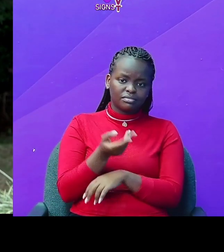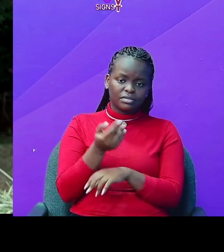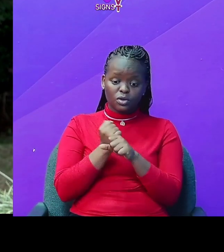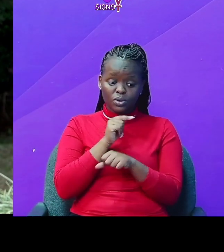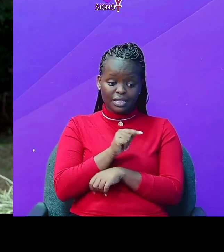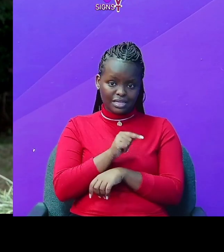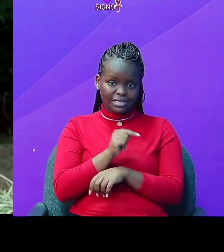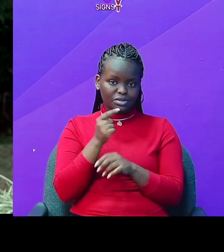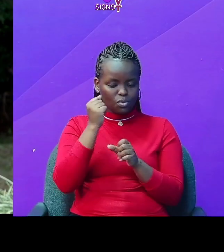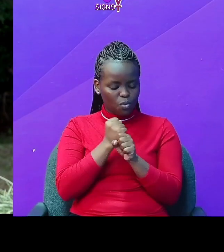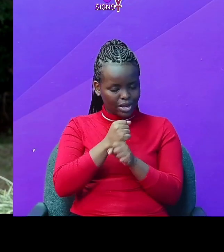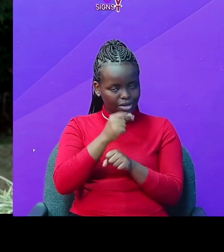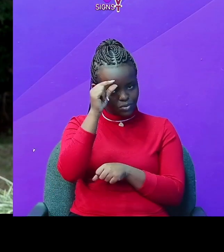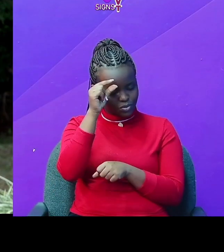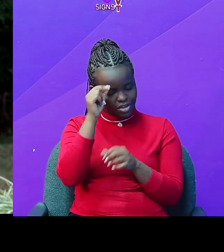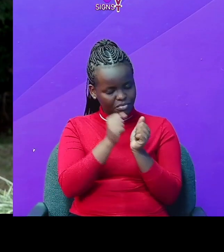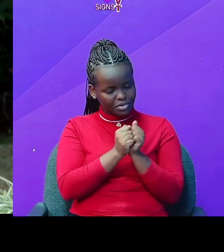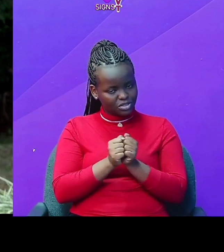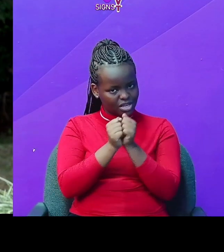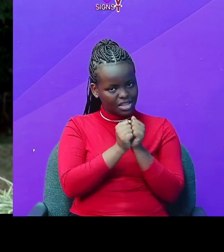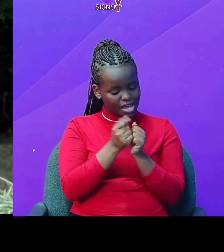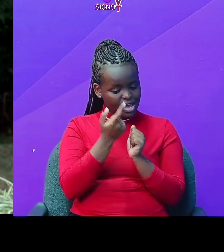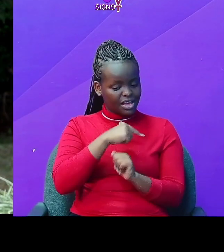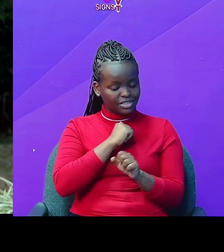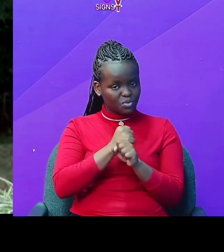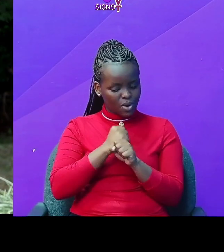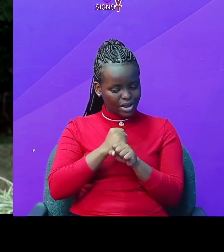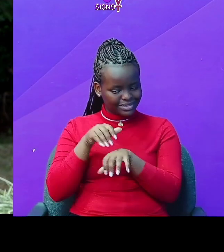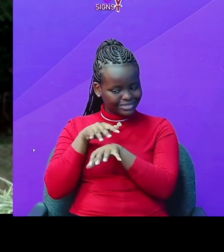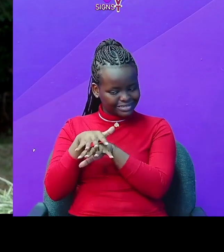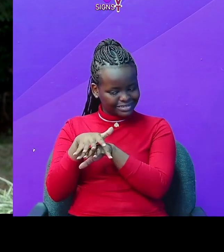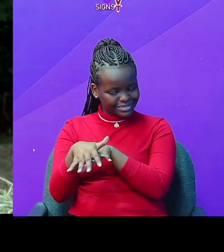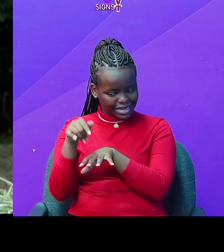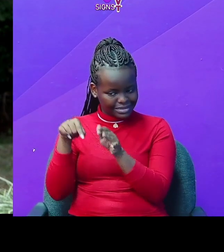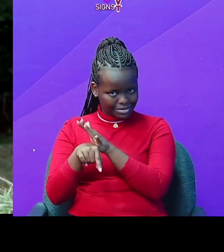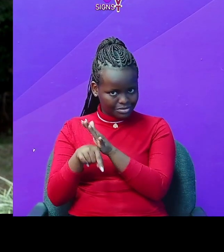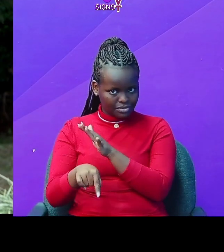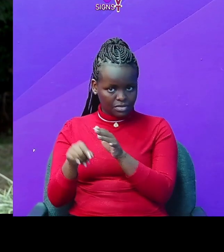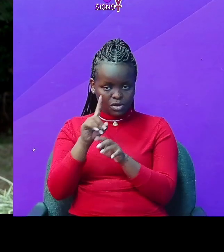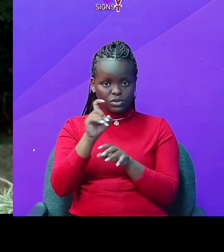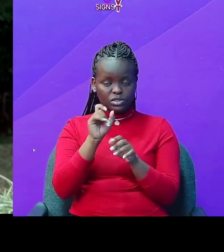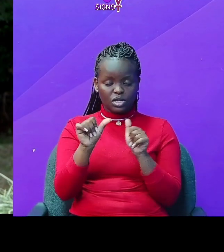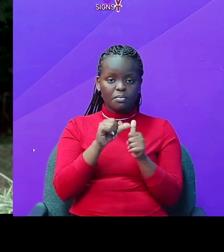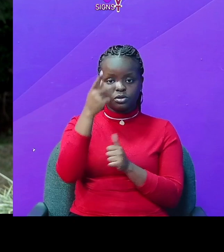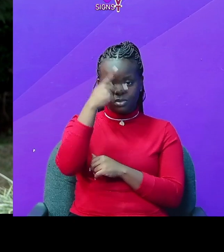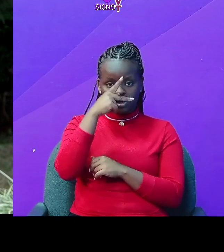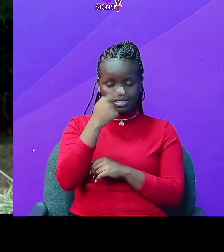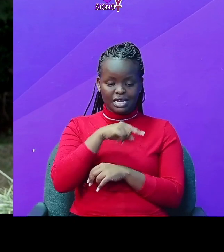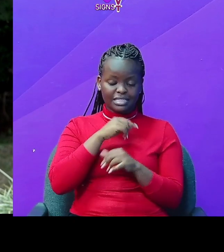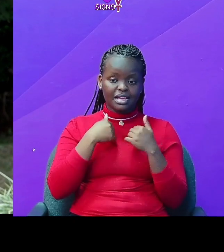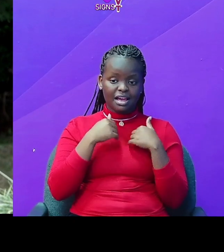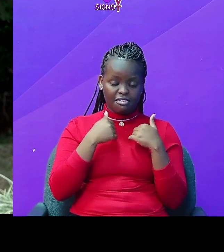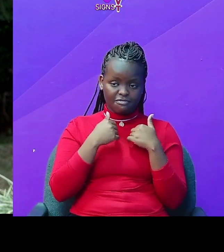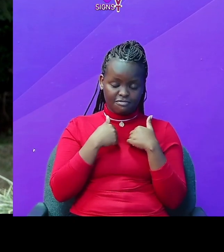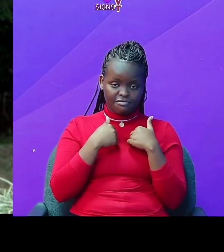with government because we do on the ground, on the field, but most importantly, your question is about policies. So we have been working, for